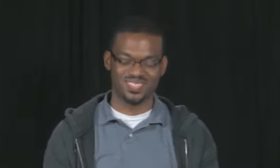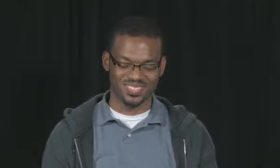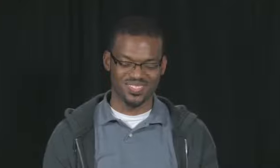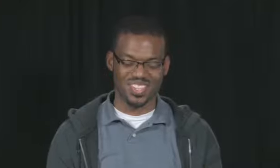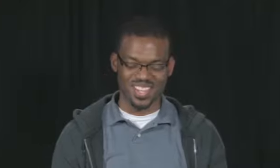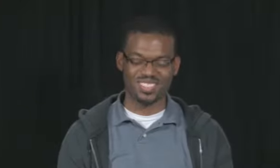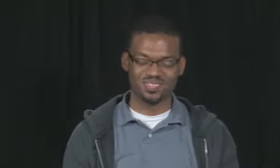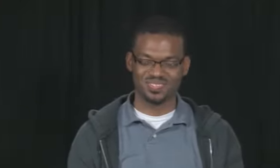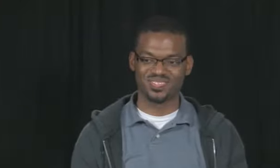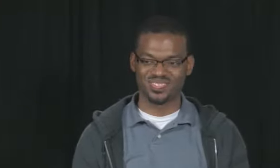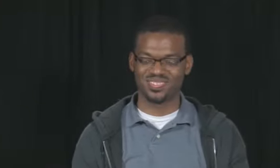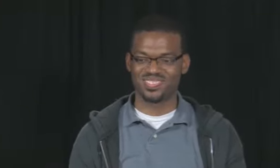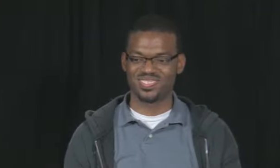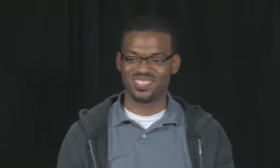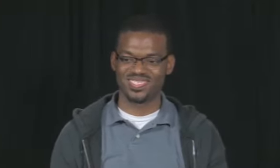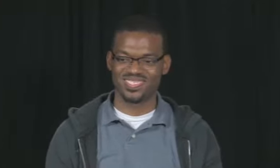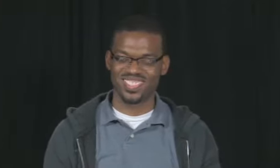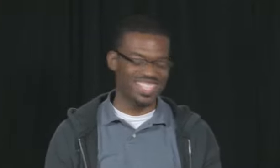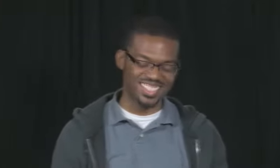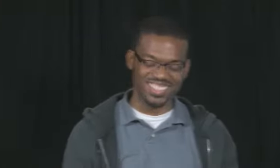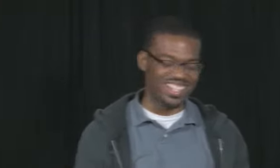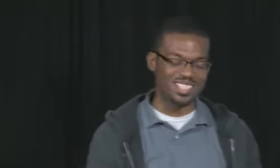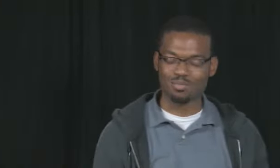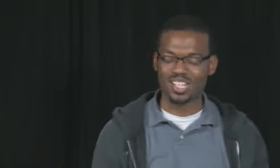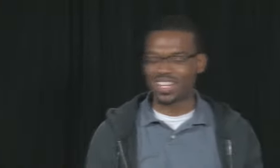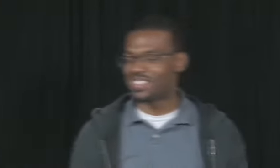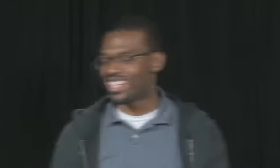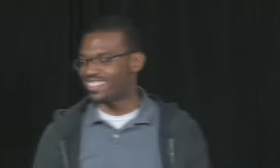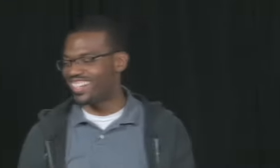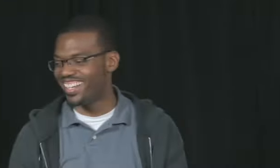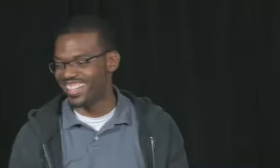monotonous. Yeah. Okay. This is great. You just play around with it. I don't